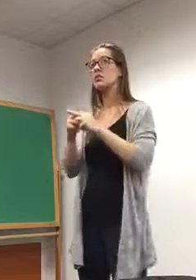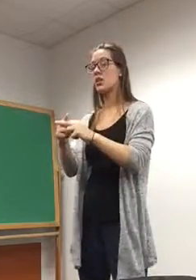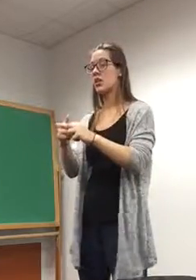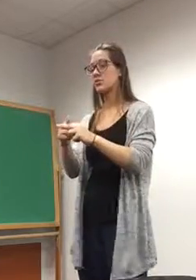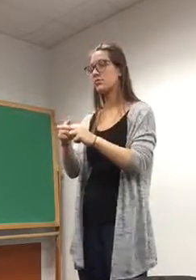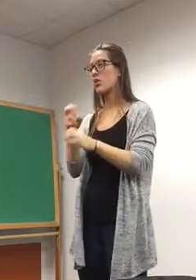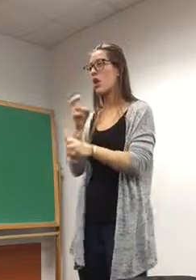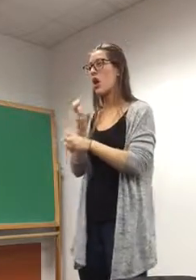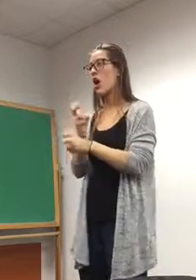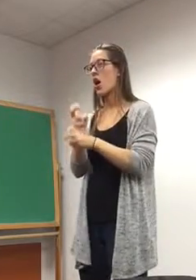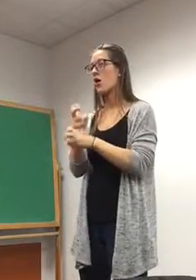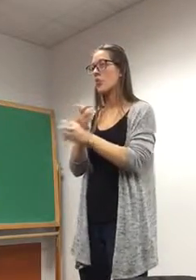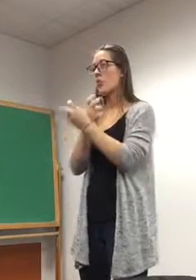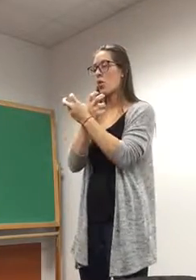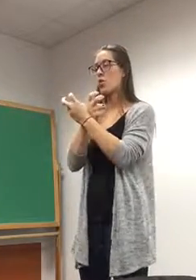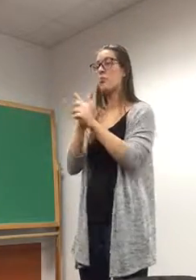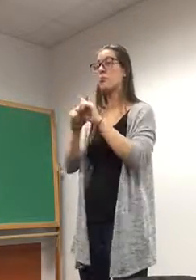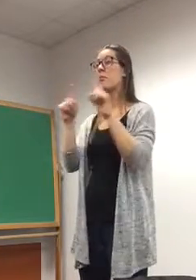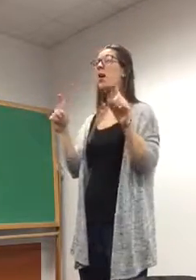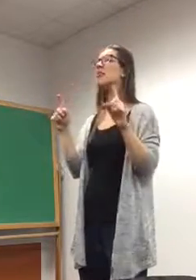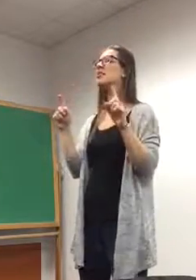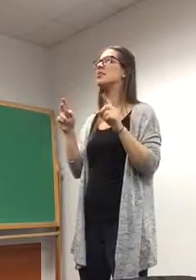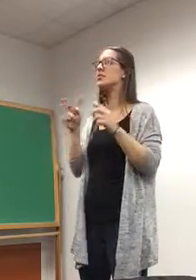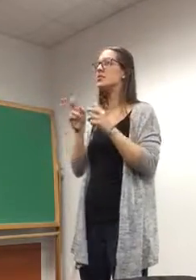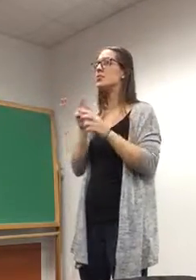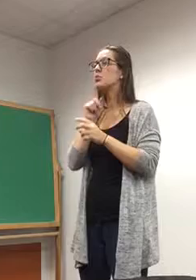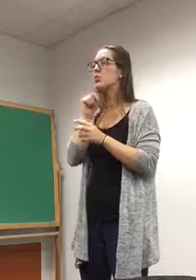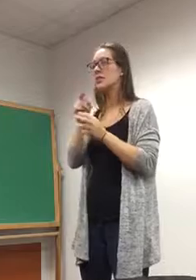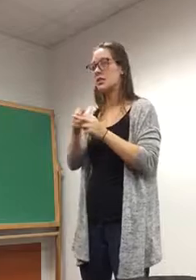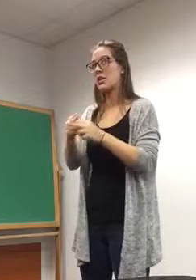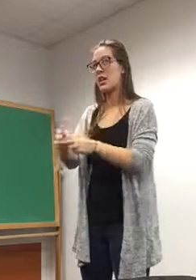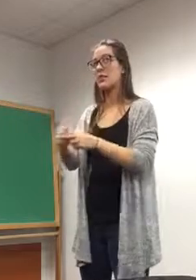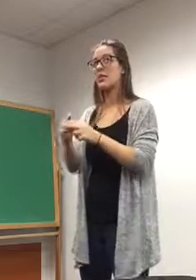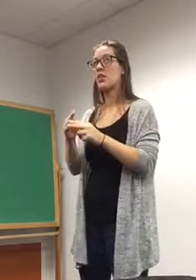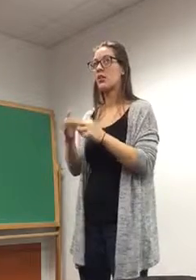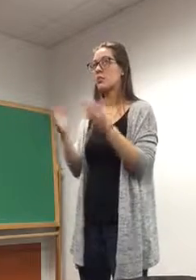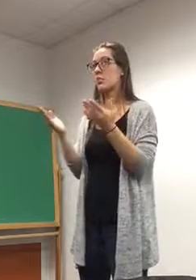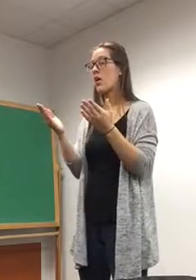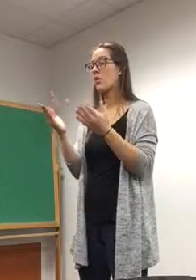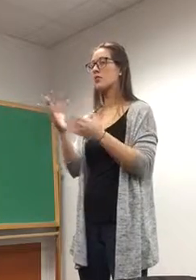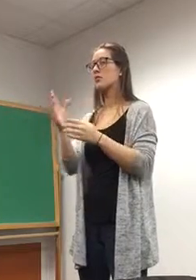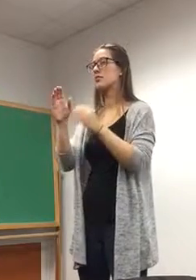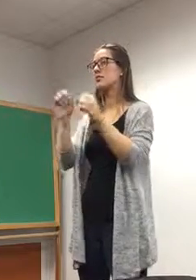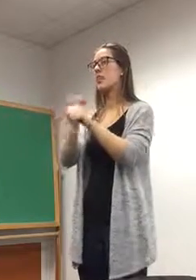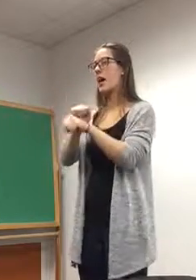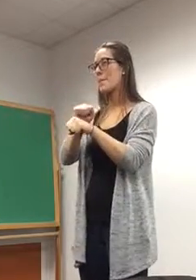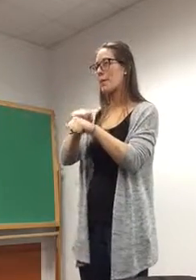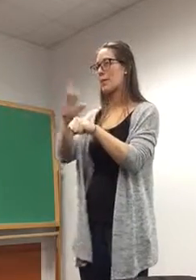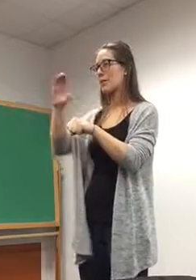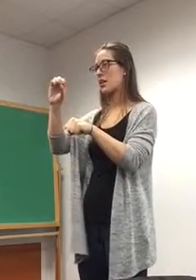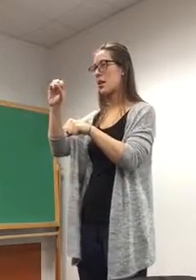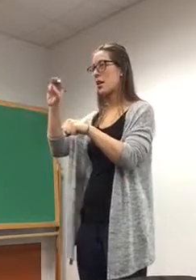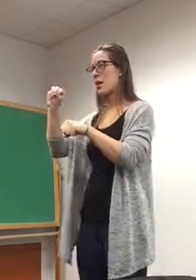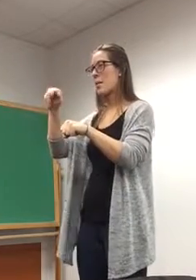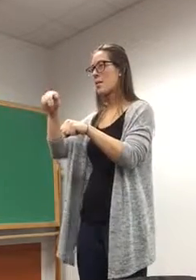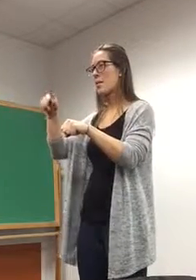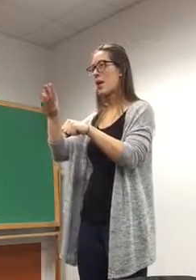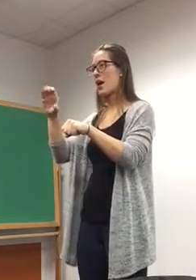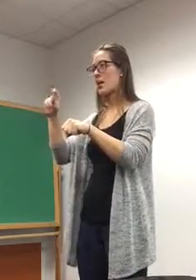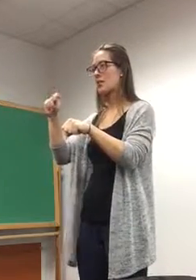compact bone. Compact bone. Take a guess. What do you think is going to be found in a compact bone? You've already told